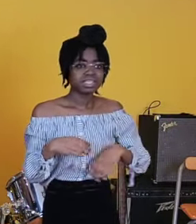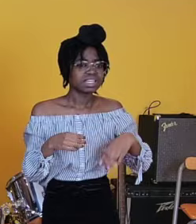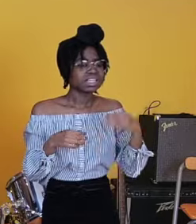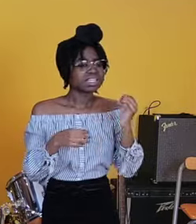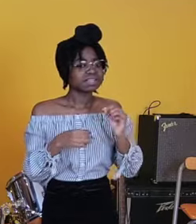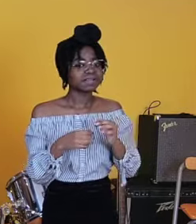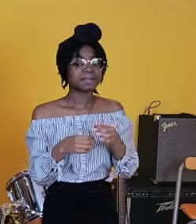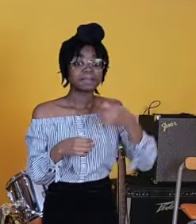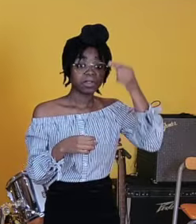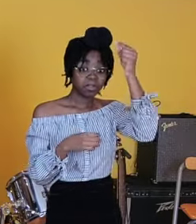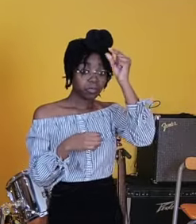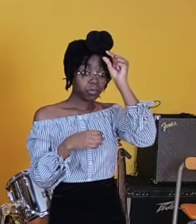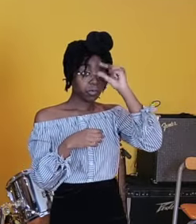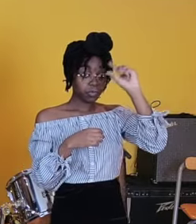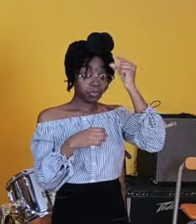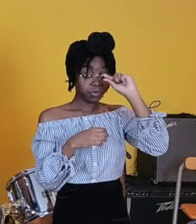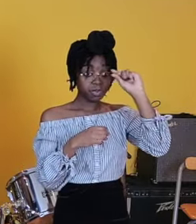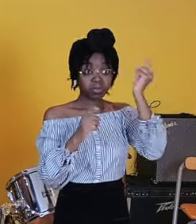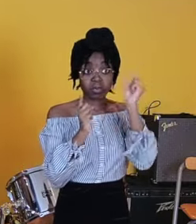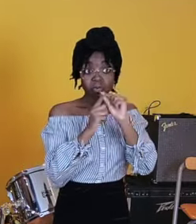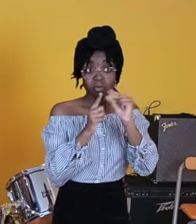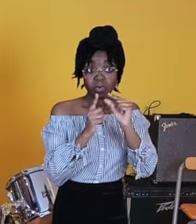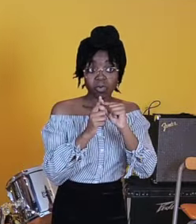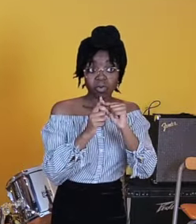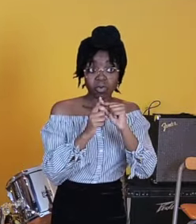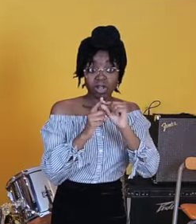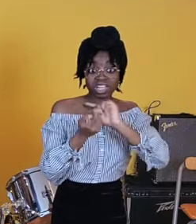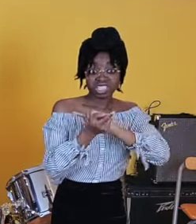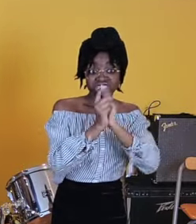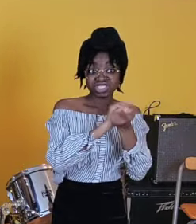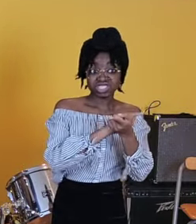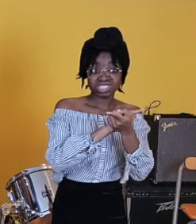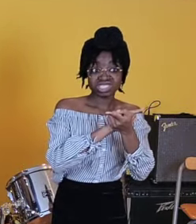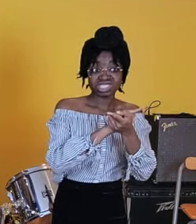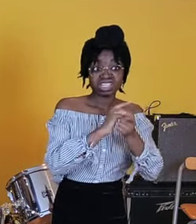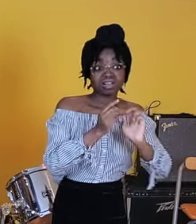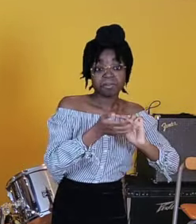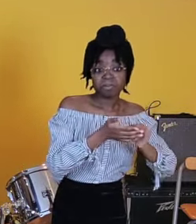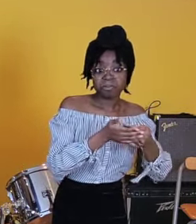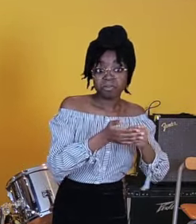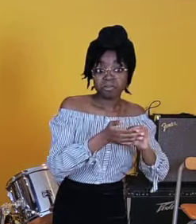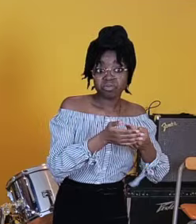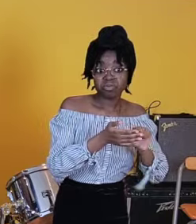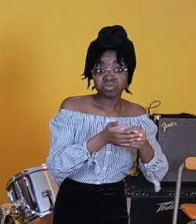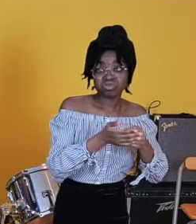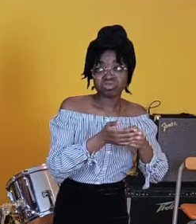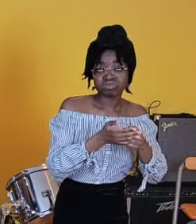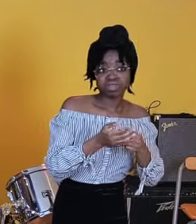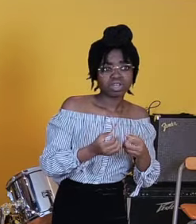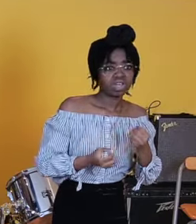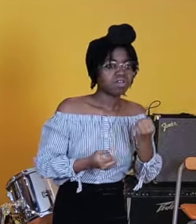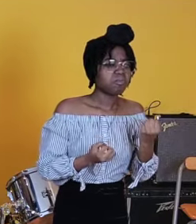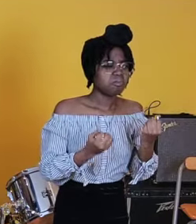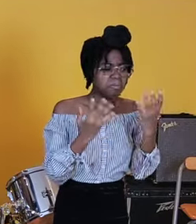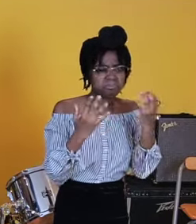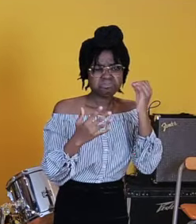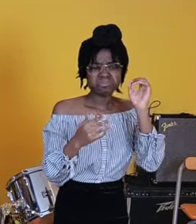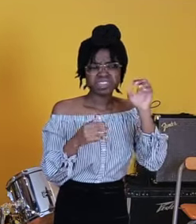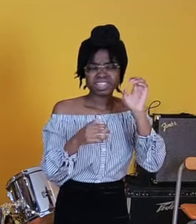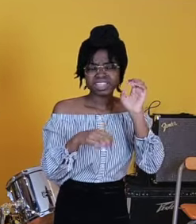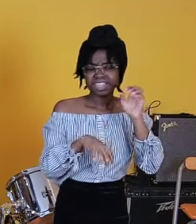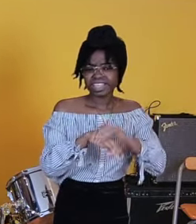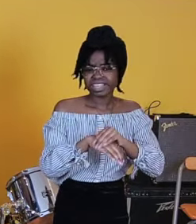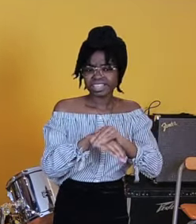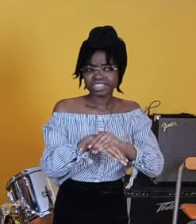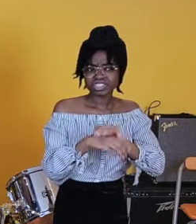biblical Greek definition, the Greek word translated godliness is what in most of the English translations of the Bible means having